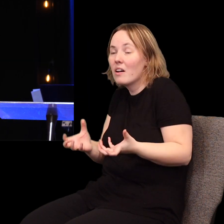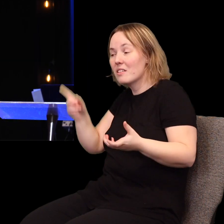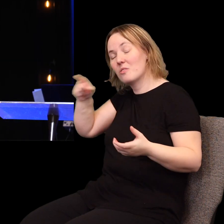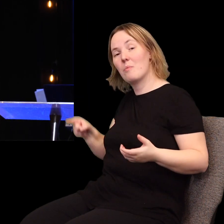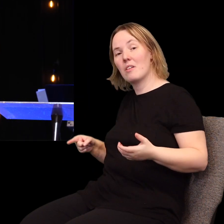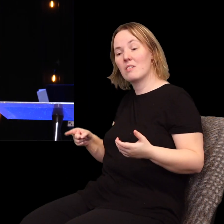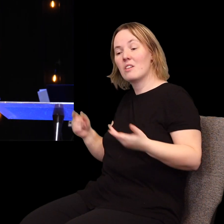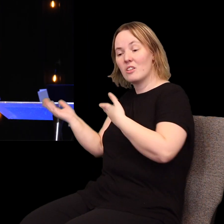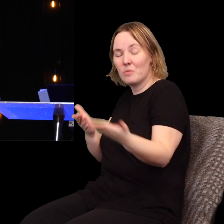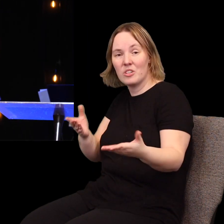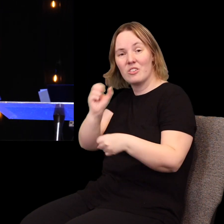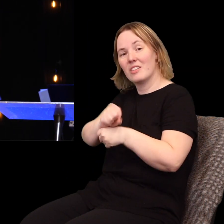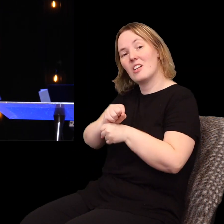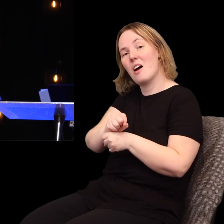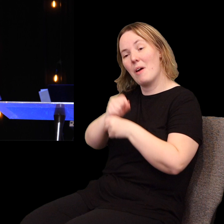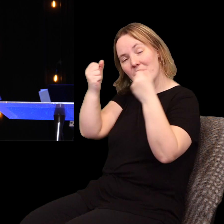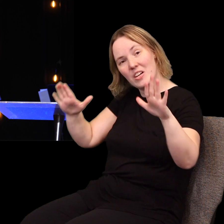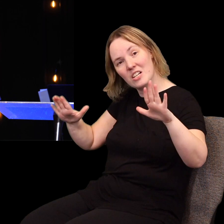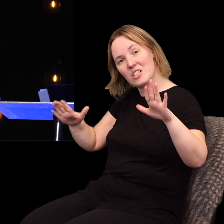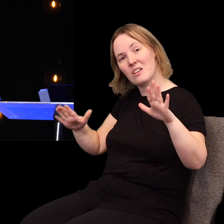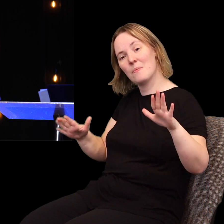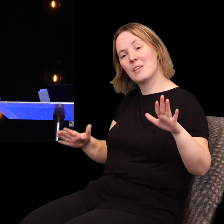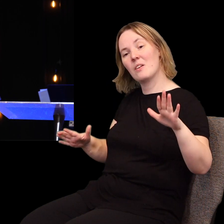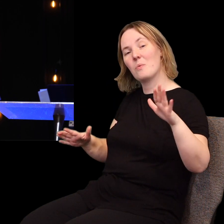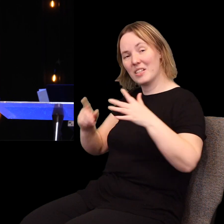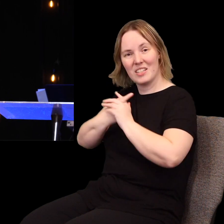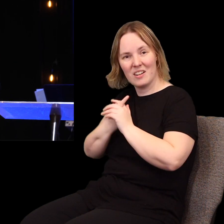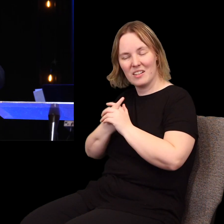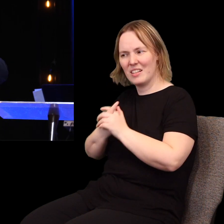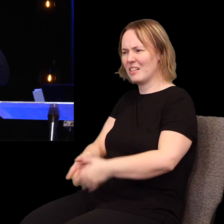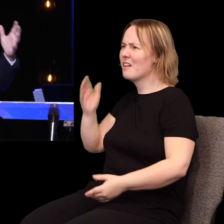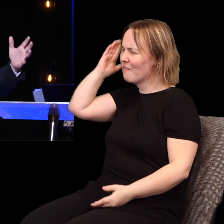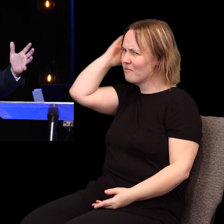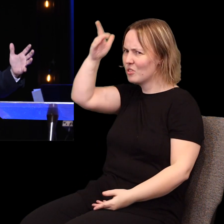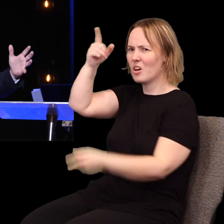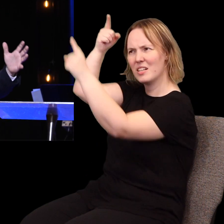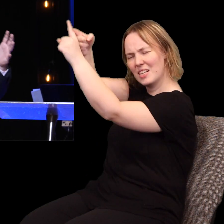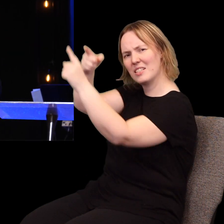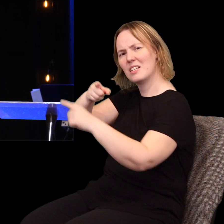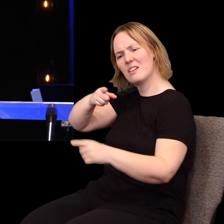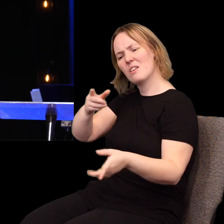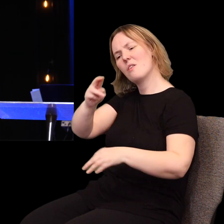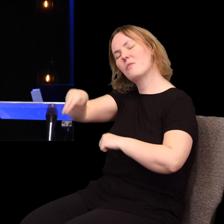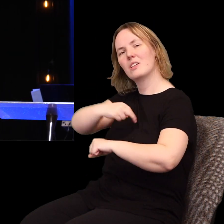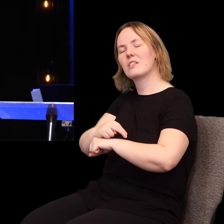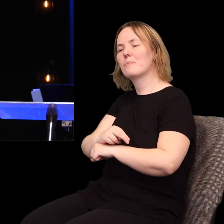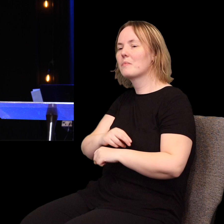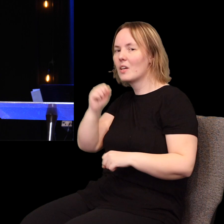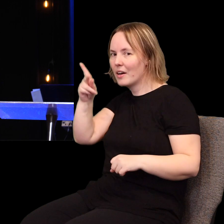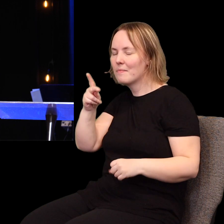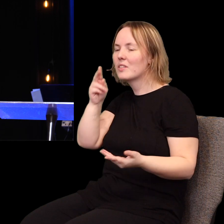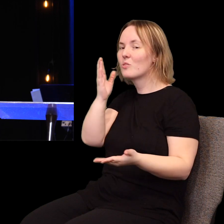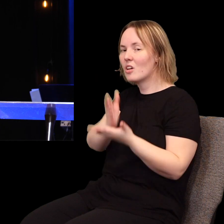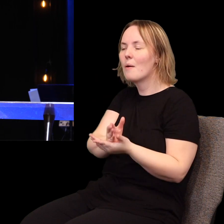to get back on track. He fully intends to finish what he started in Zerubbabel. He has a destiny for the nation. He says, listen, you've shut down